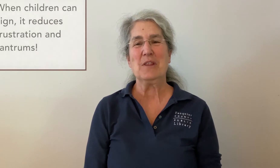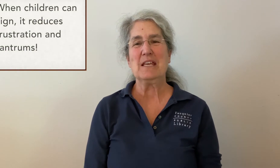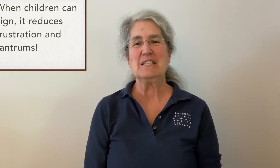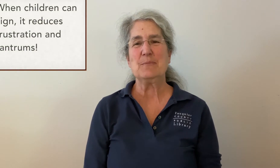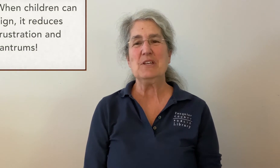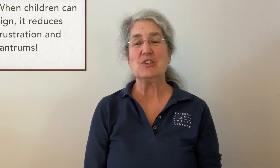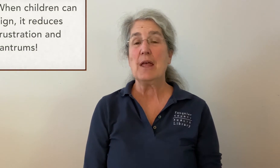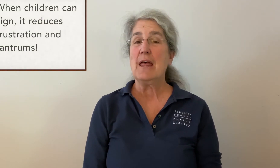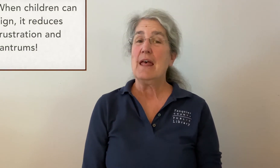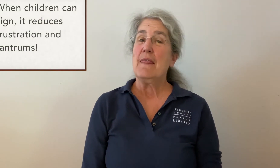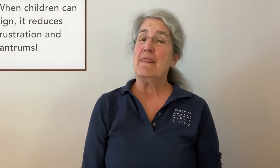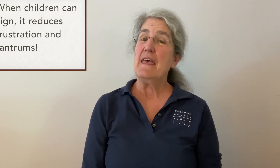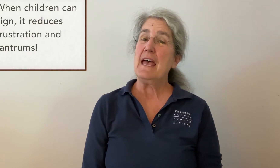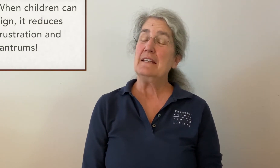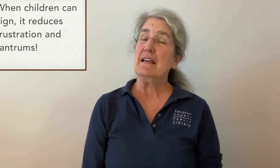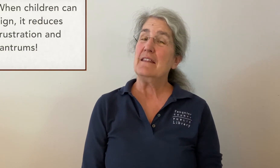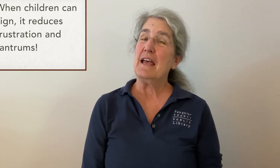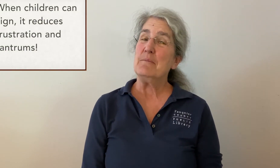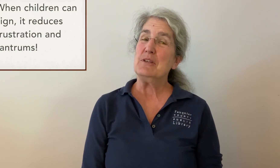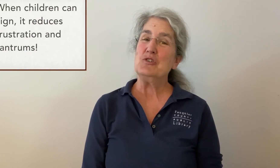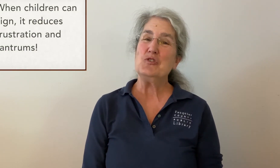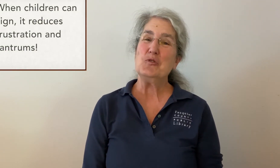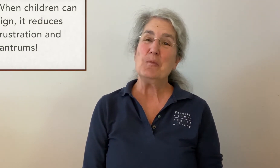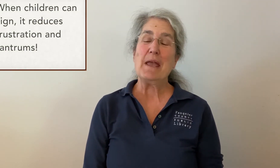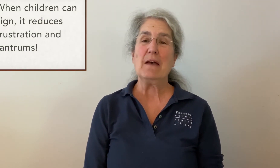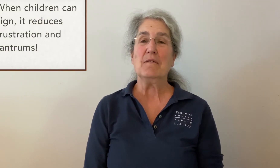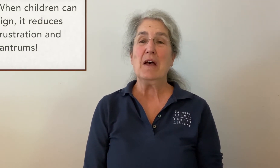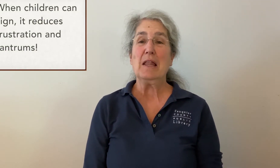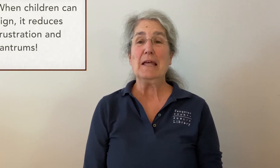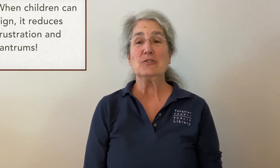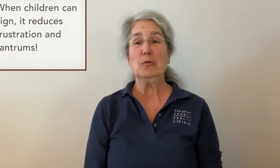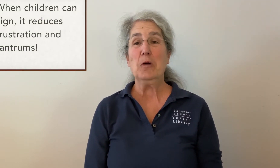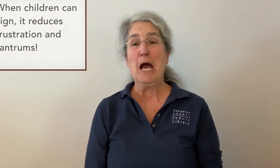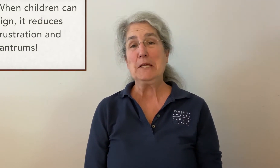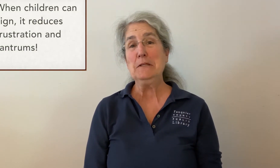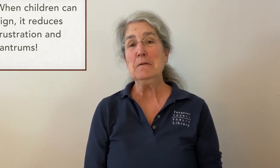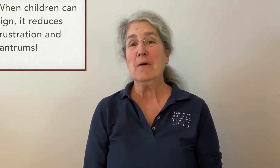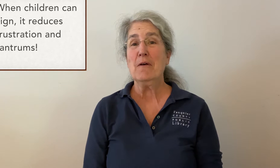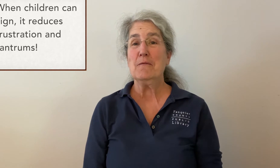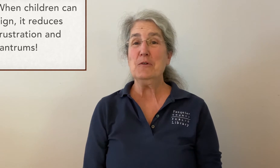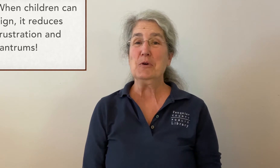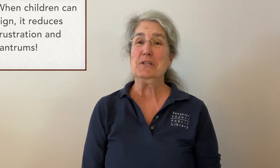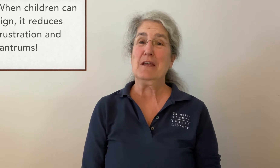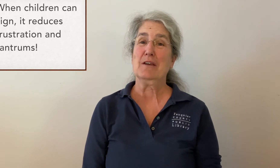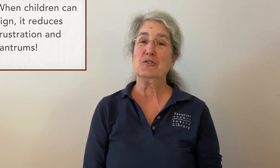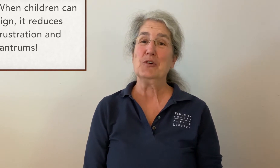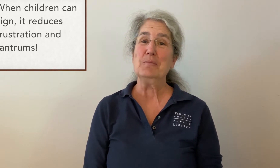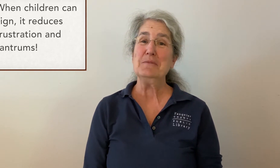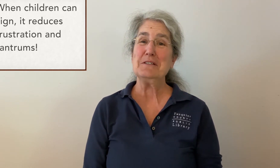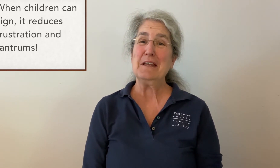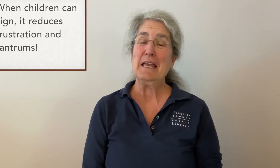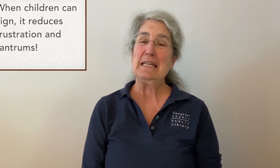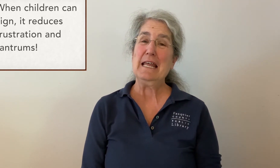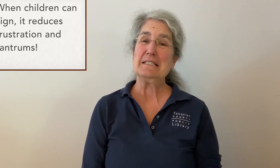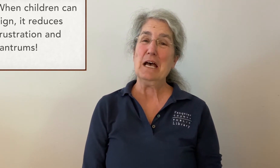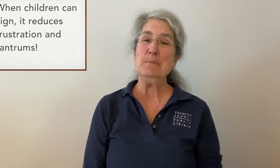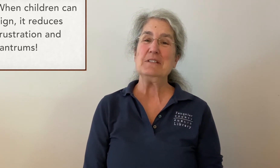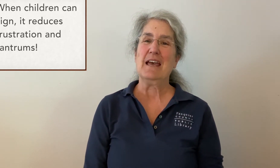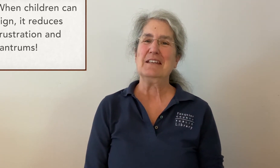can speak, then that means you may have less crying, fewer tantrums, and less upset